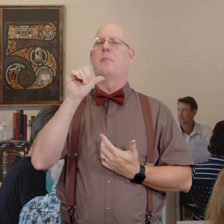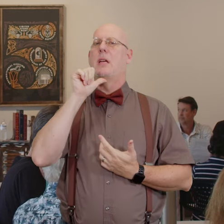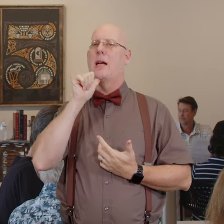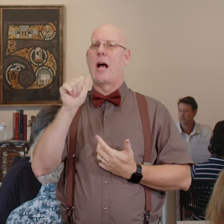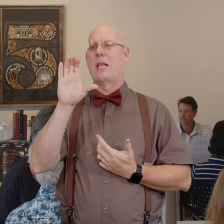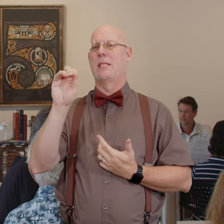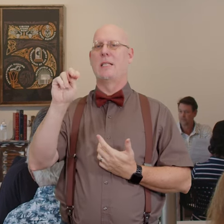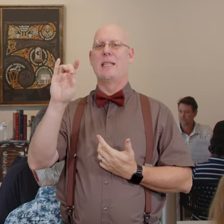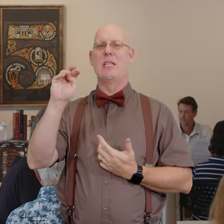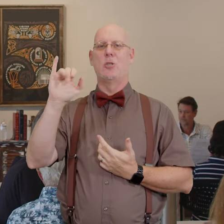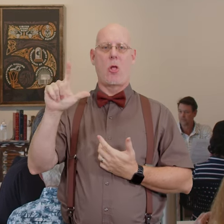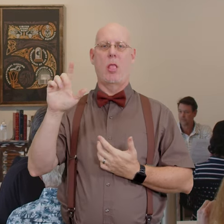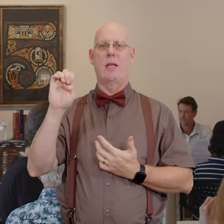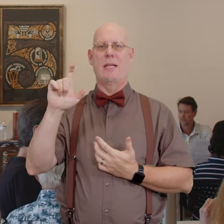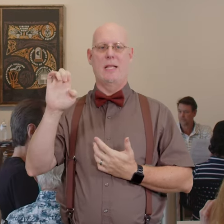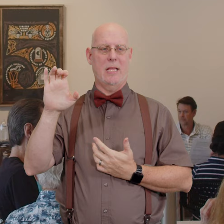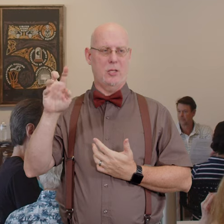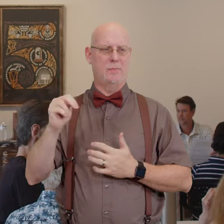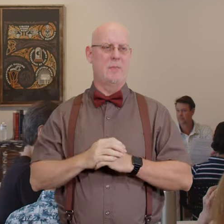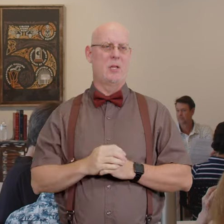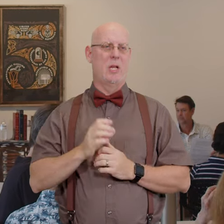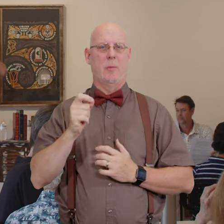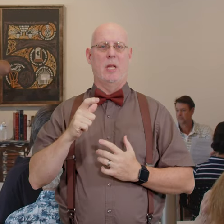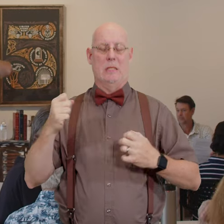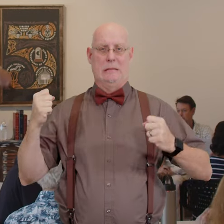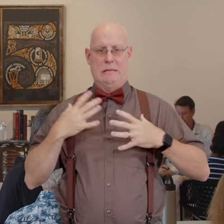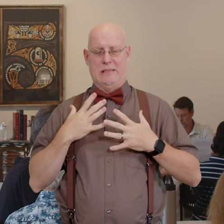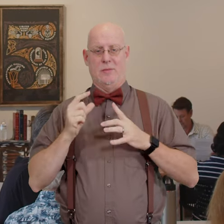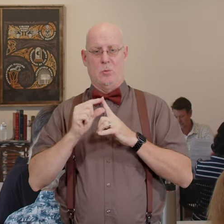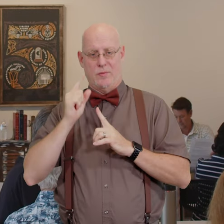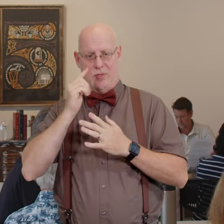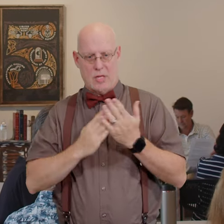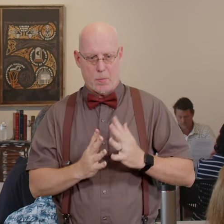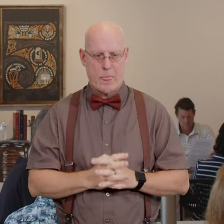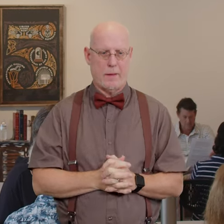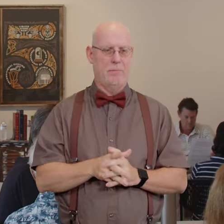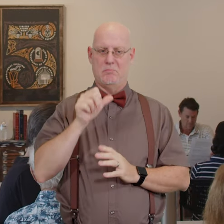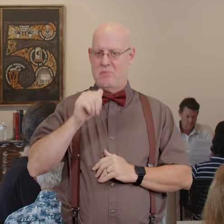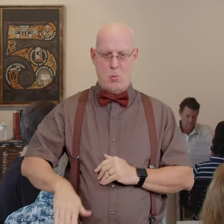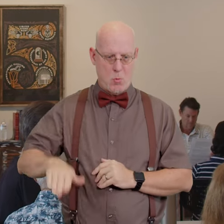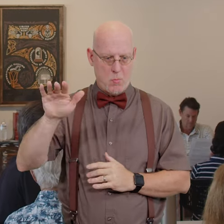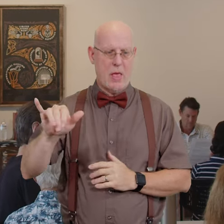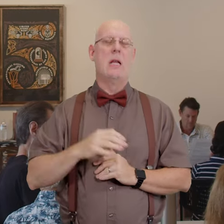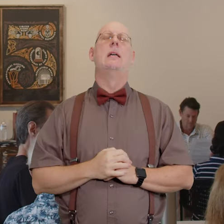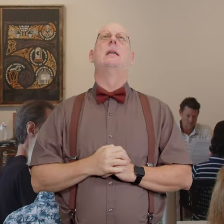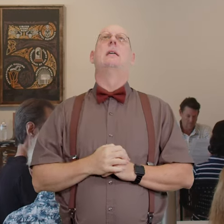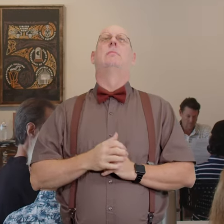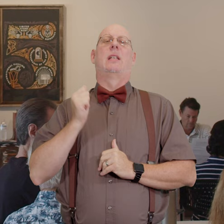election. And so it's a little bit of a frightful term for some if they haven't grown up with